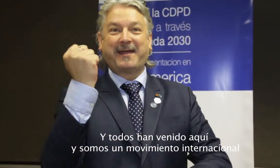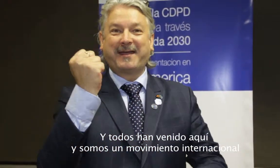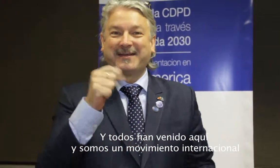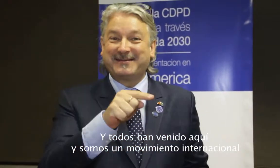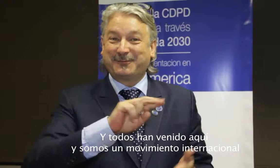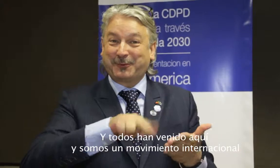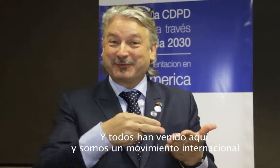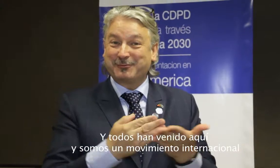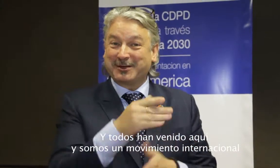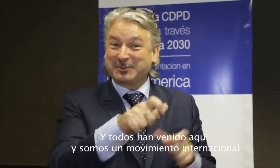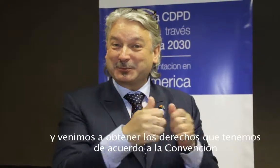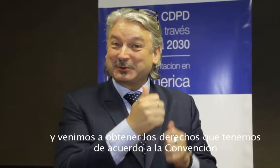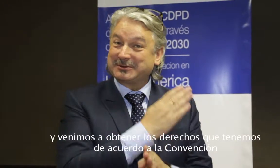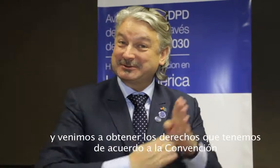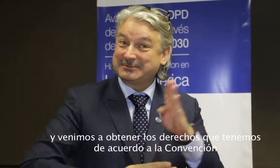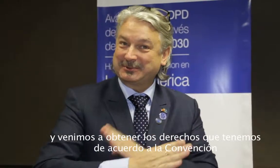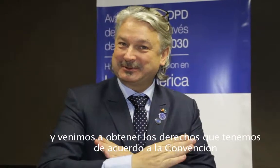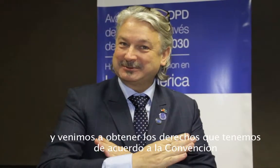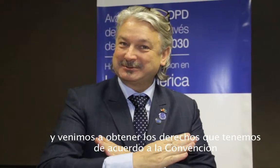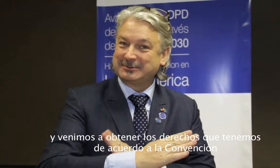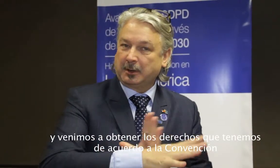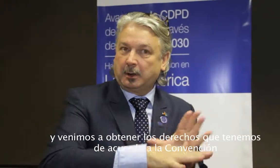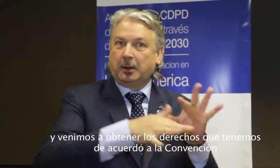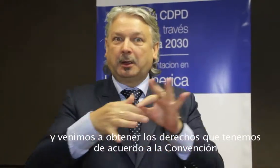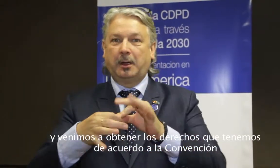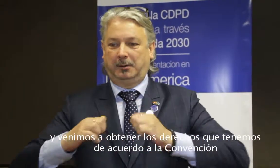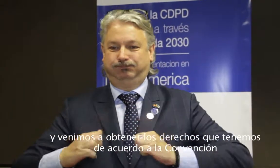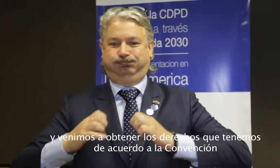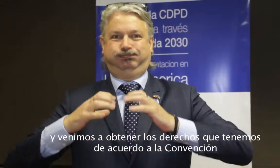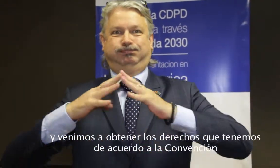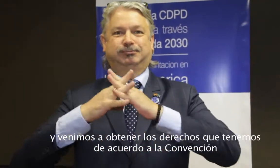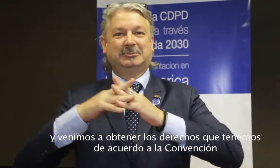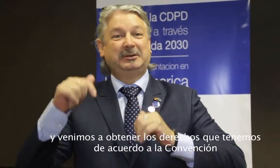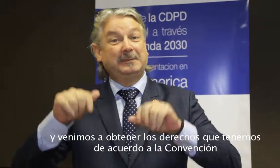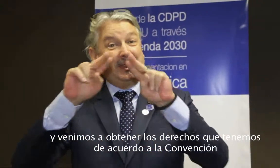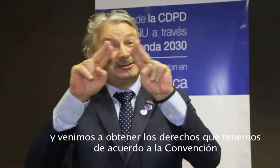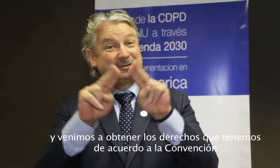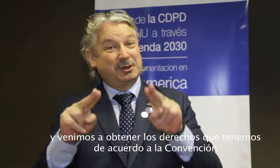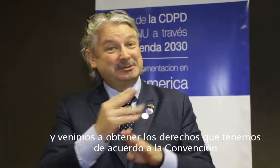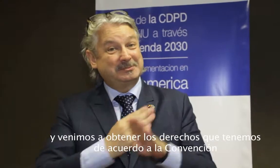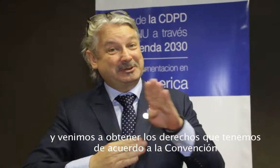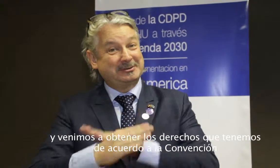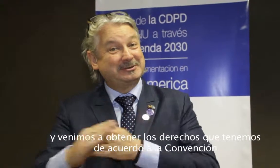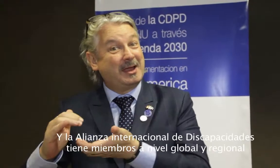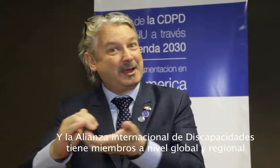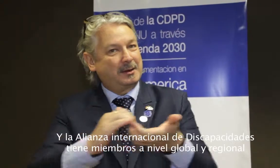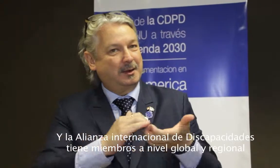international movement where we want to achieve the rights we have according to the CRPD. And